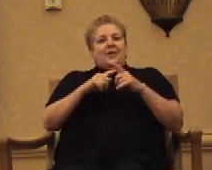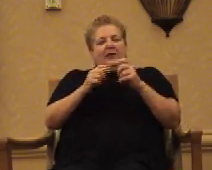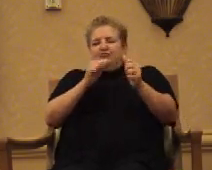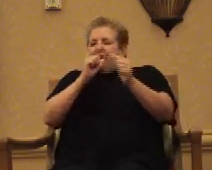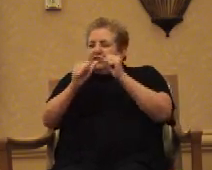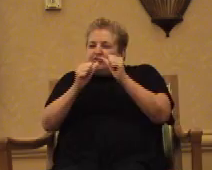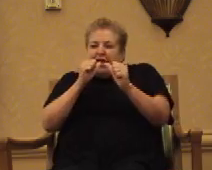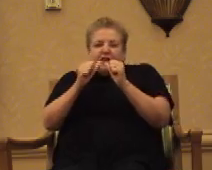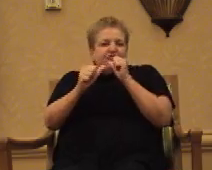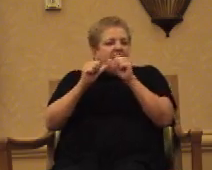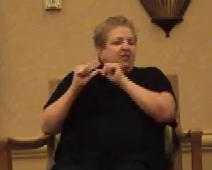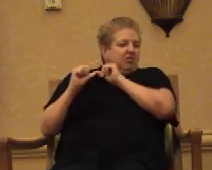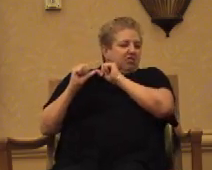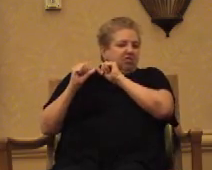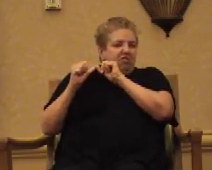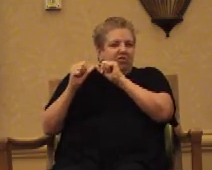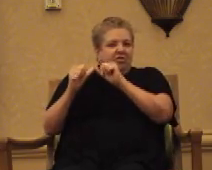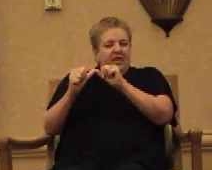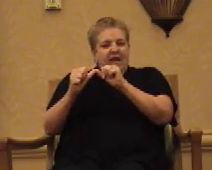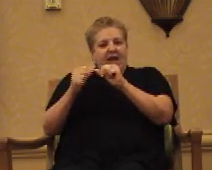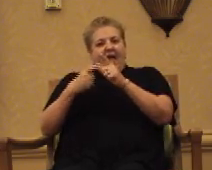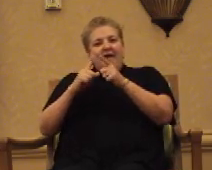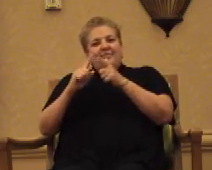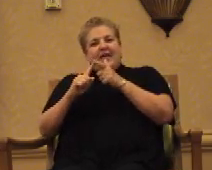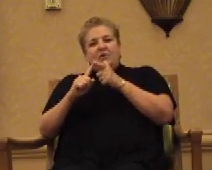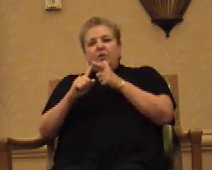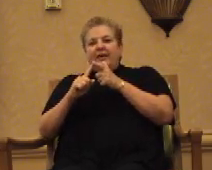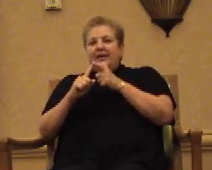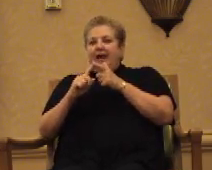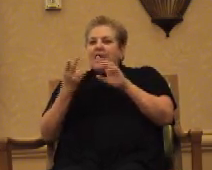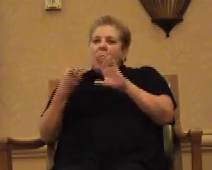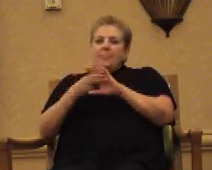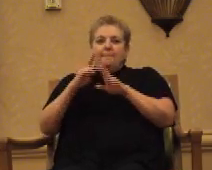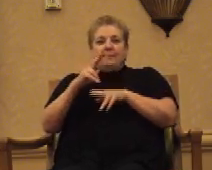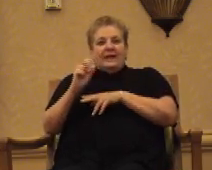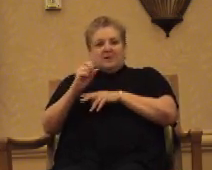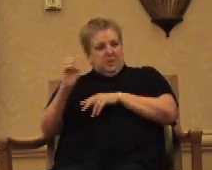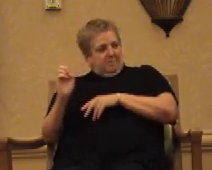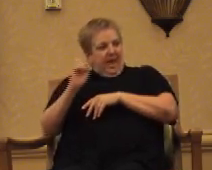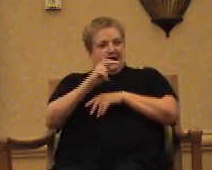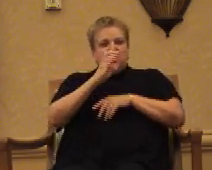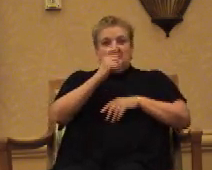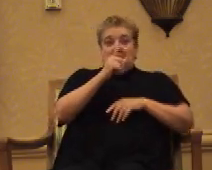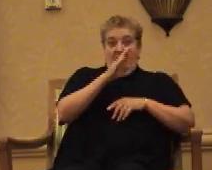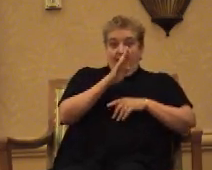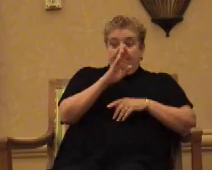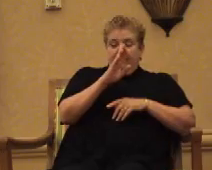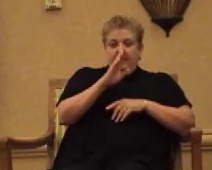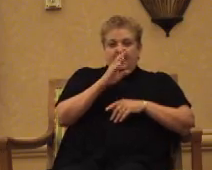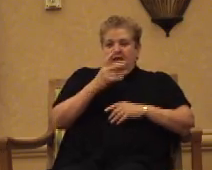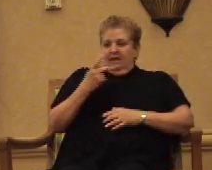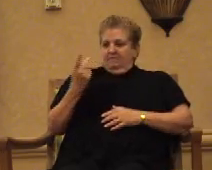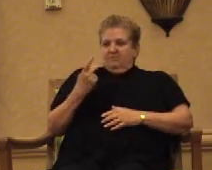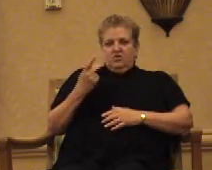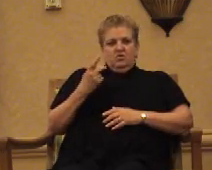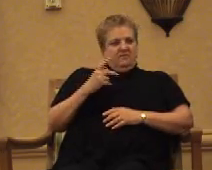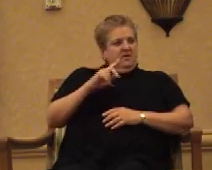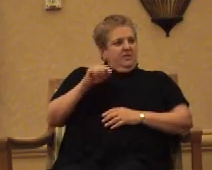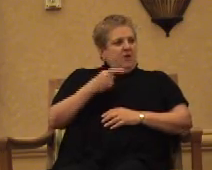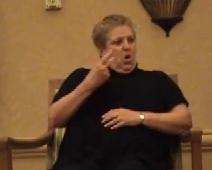we took the bus back up to the club that night, and we were the only 2 people on the bus and lost each other